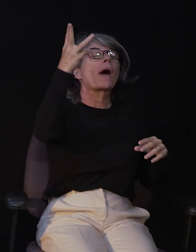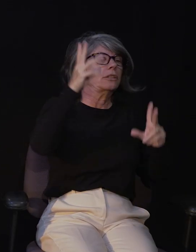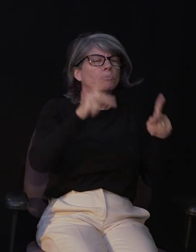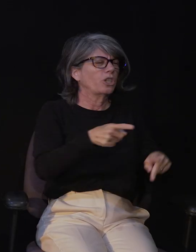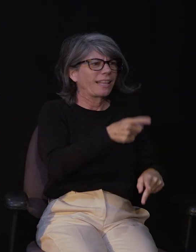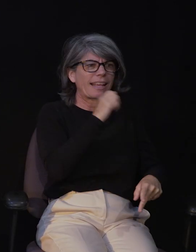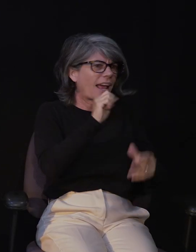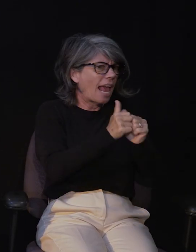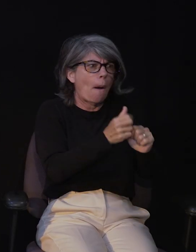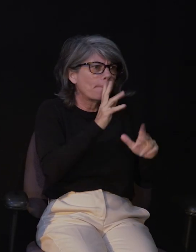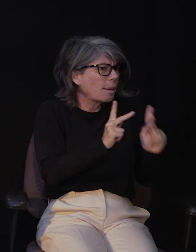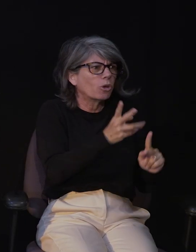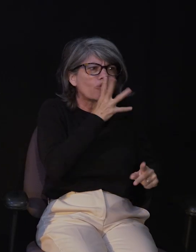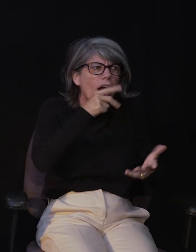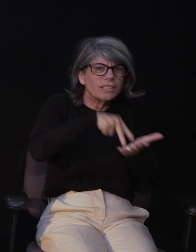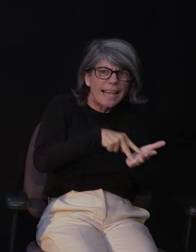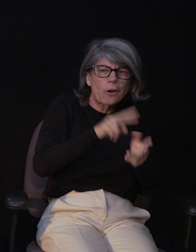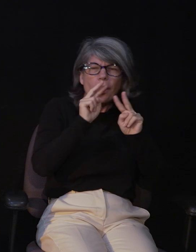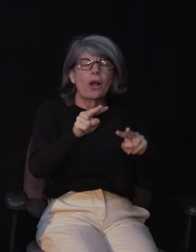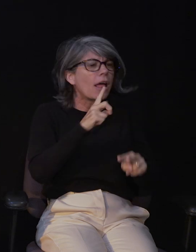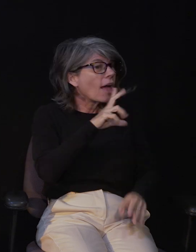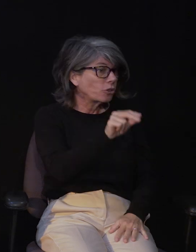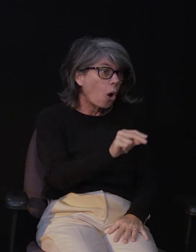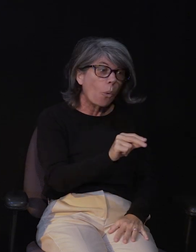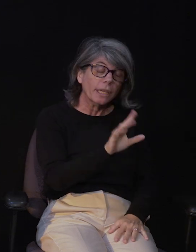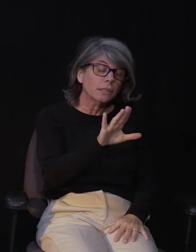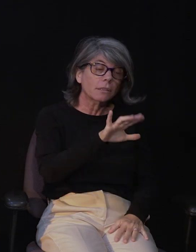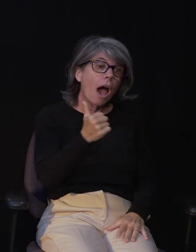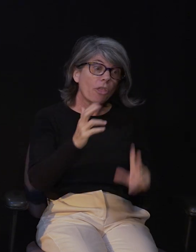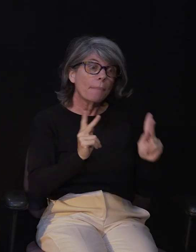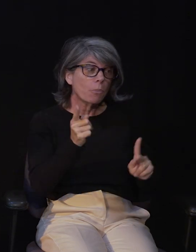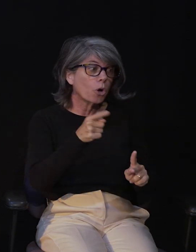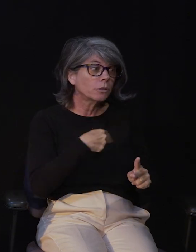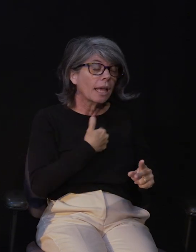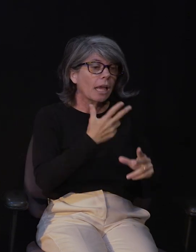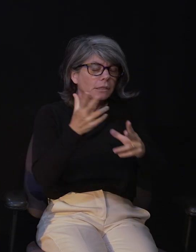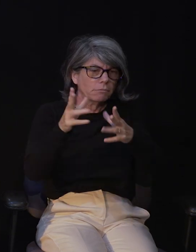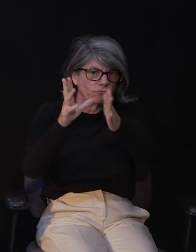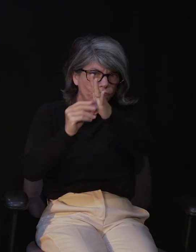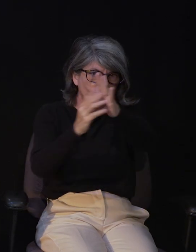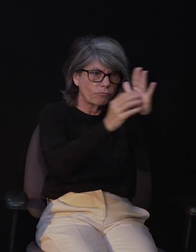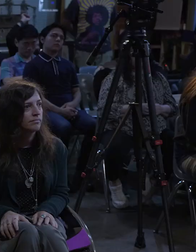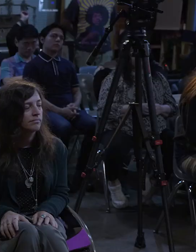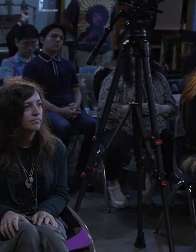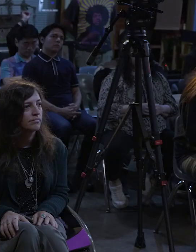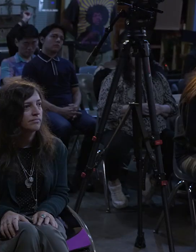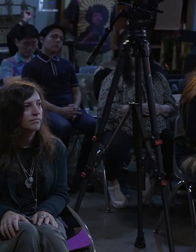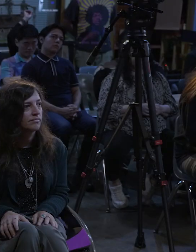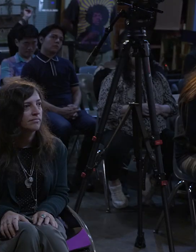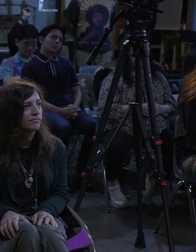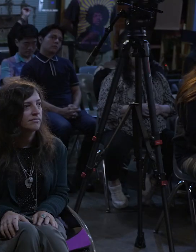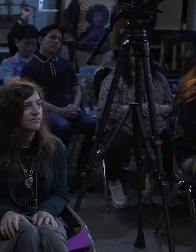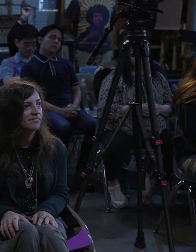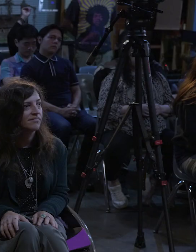that's not even how people talk or stand or look. And it's like, yeah, it's somehow he took a little bit from everybody.